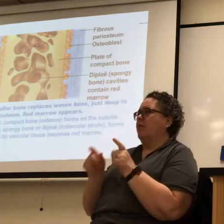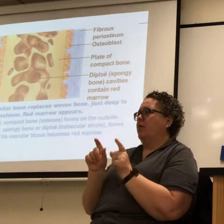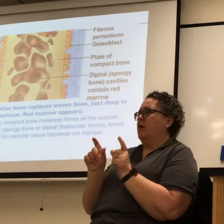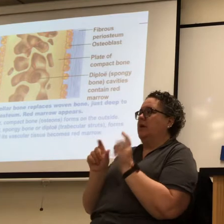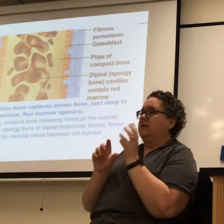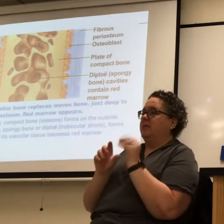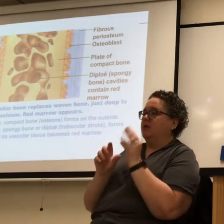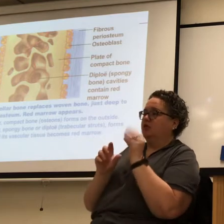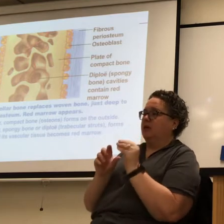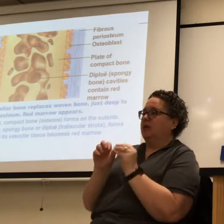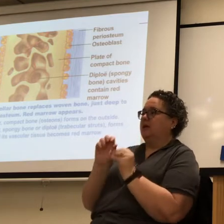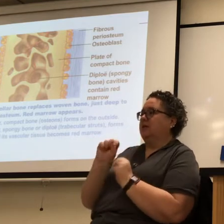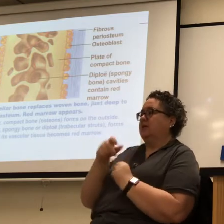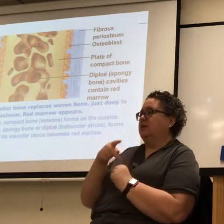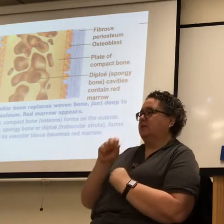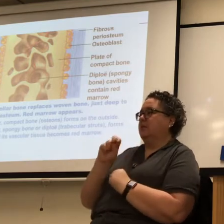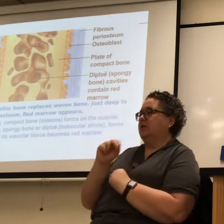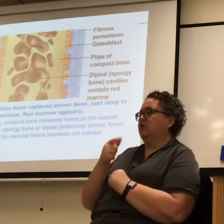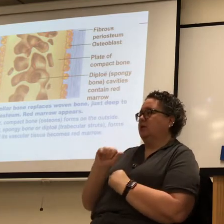bone.